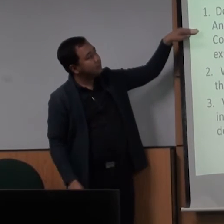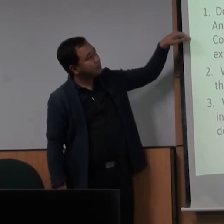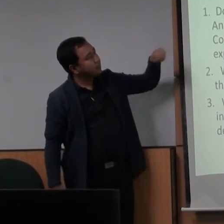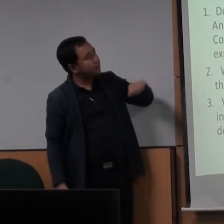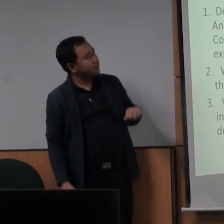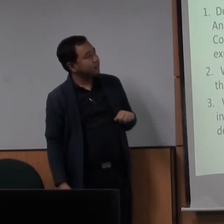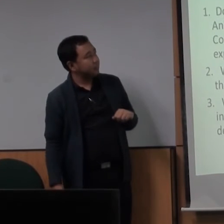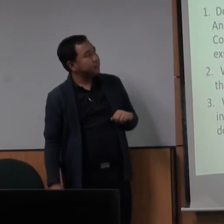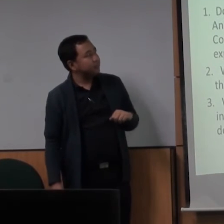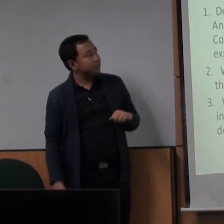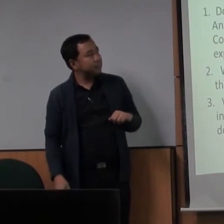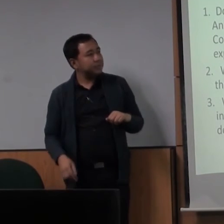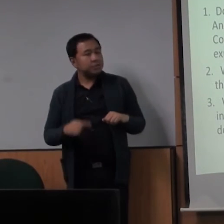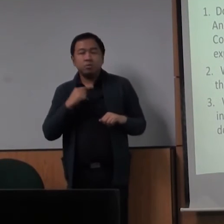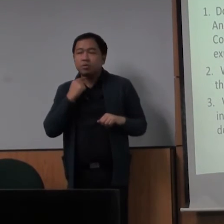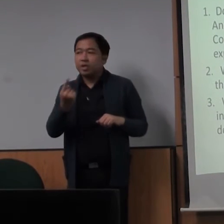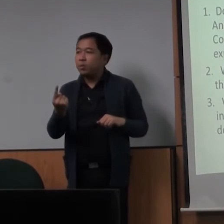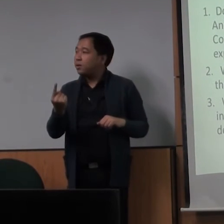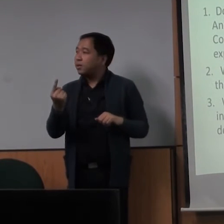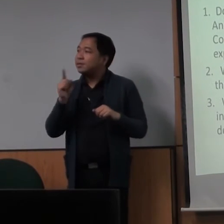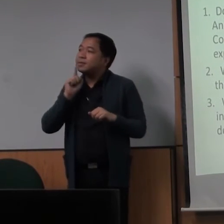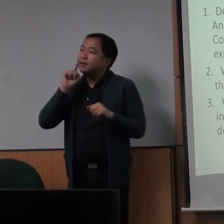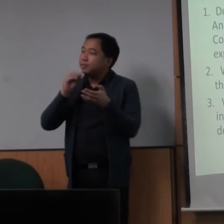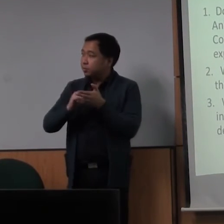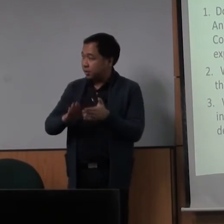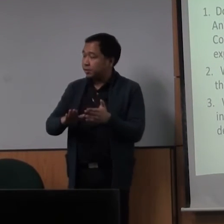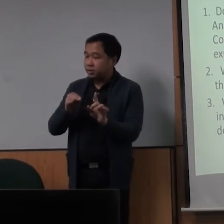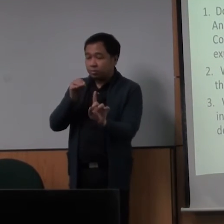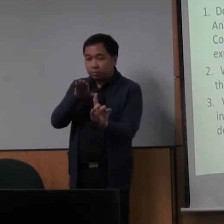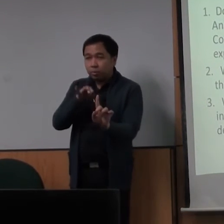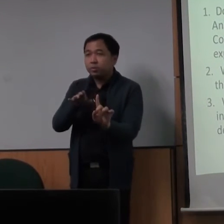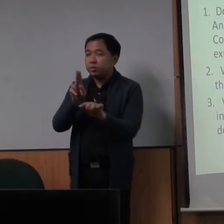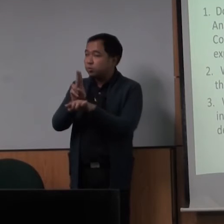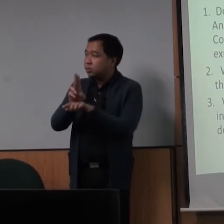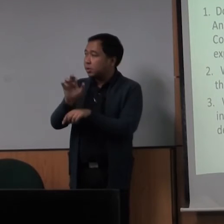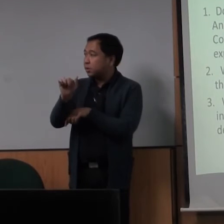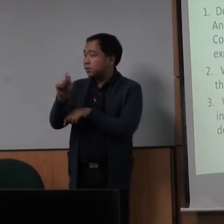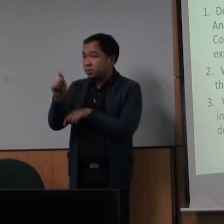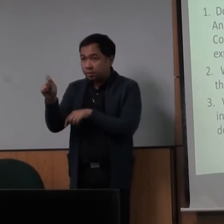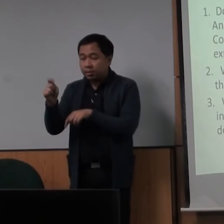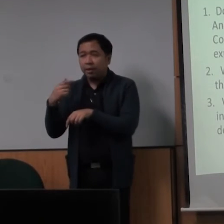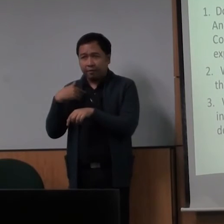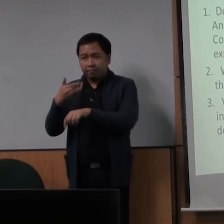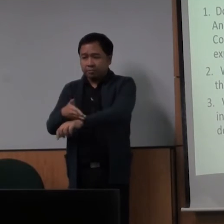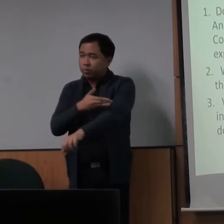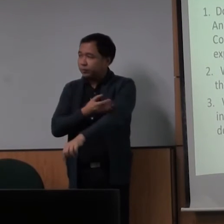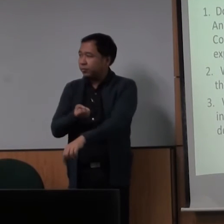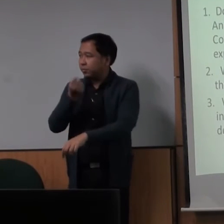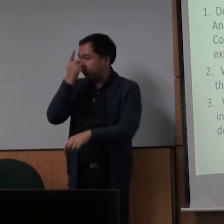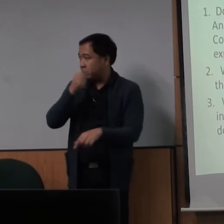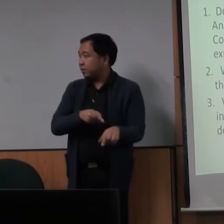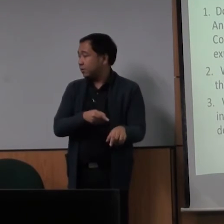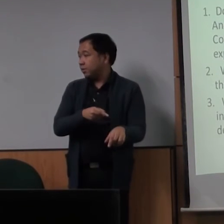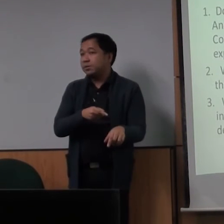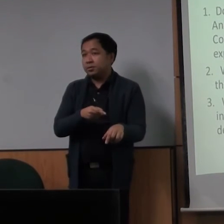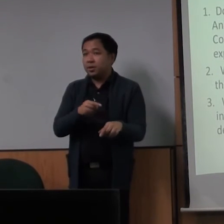to APT have higher change in comprehension of full numbers than those exposed to the